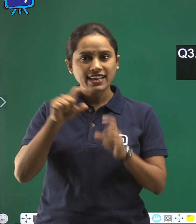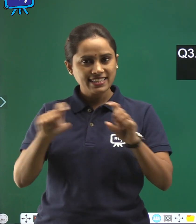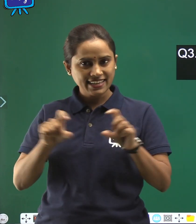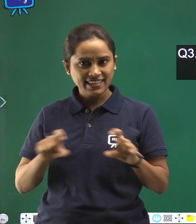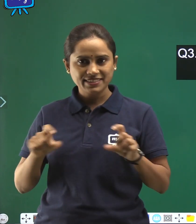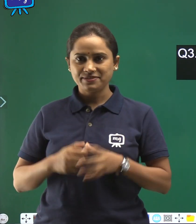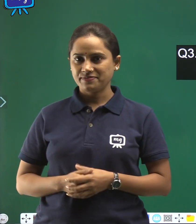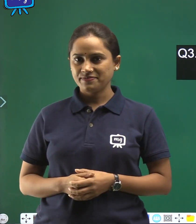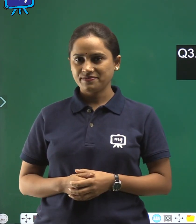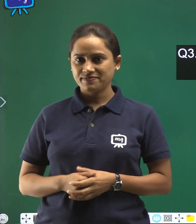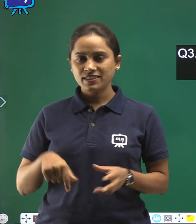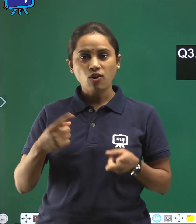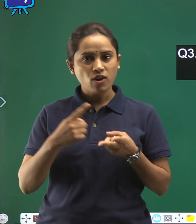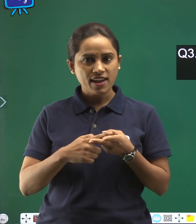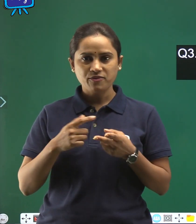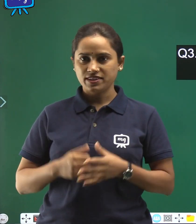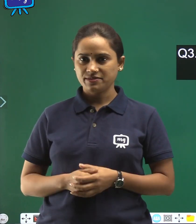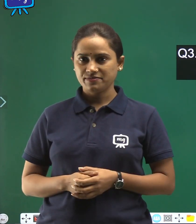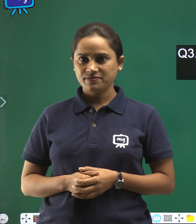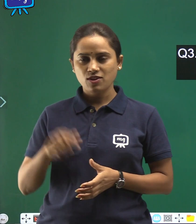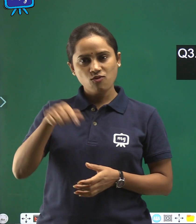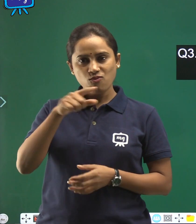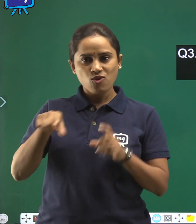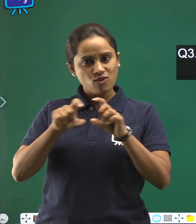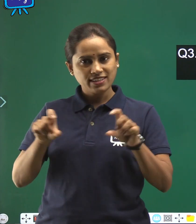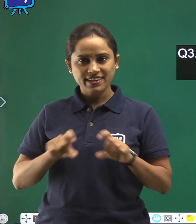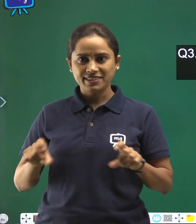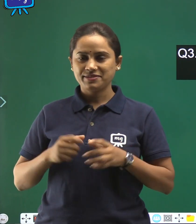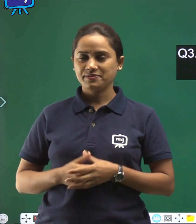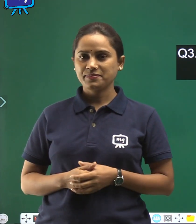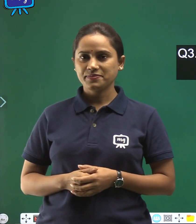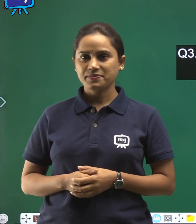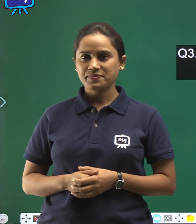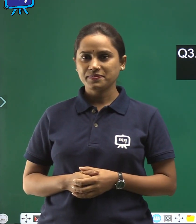sentence or F for wrong sentence.